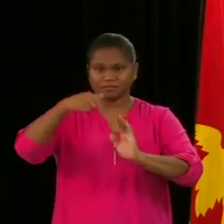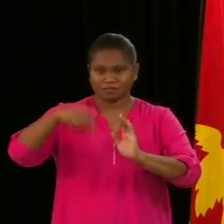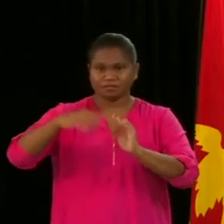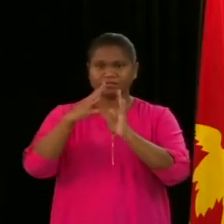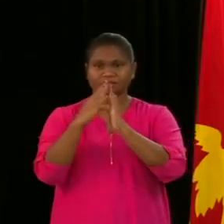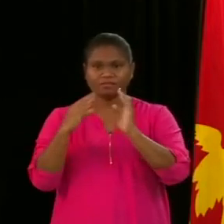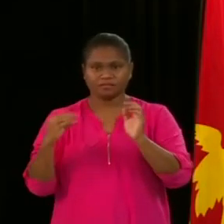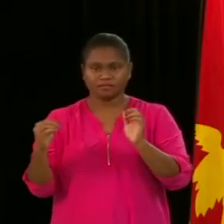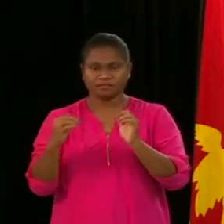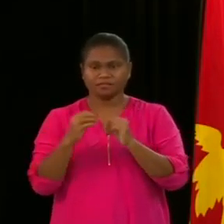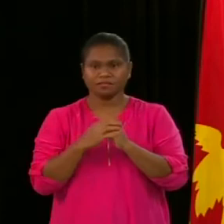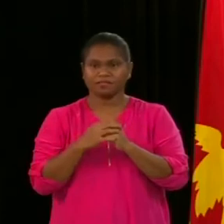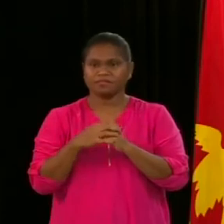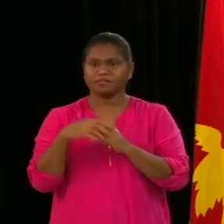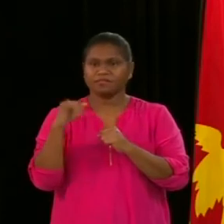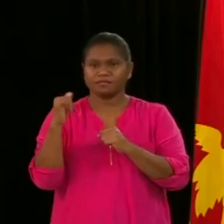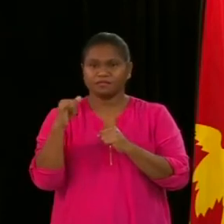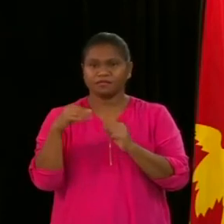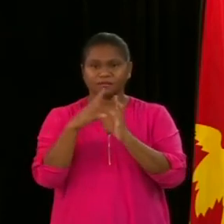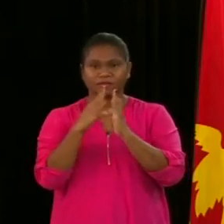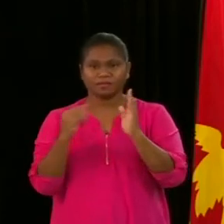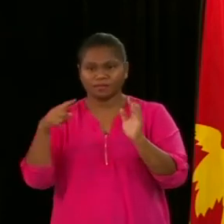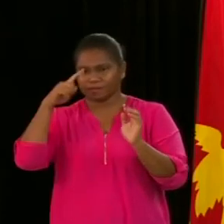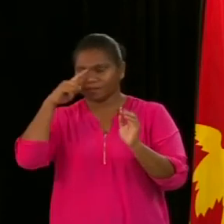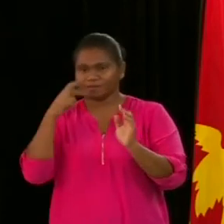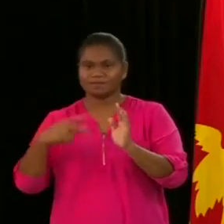PNG nationals across the border.